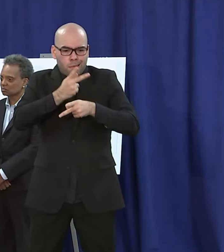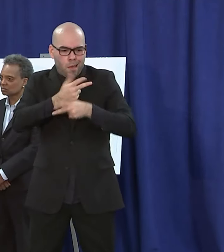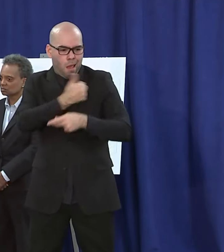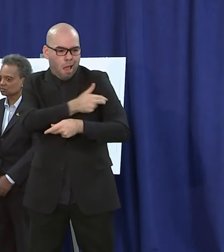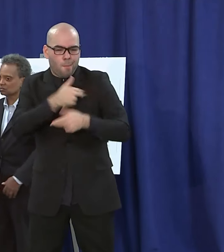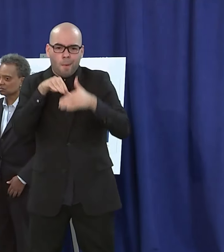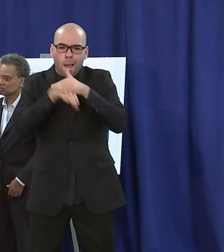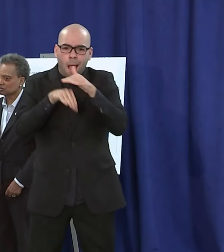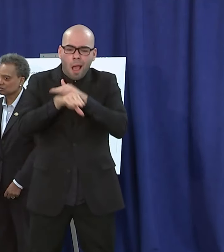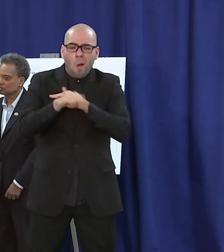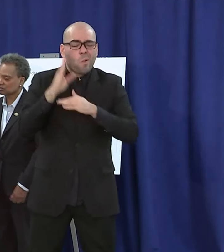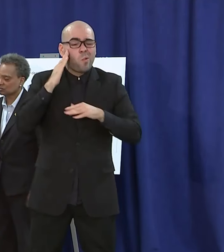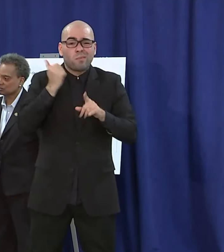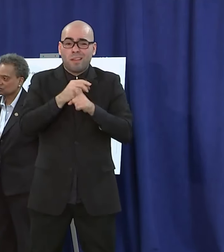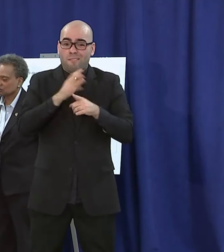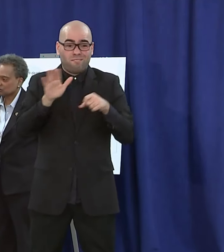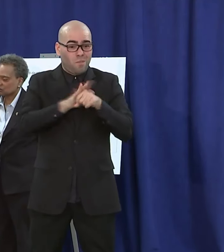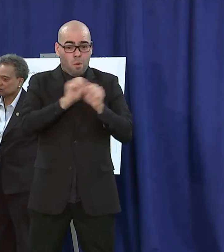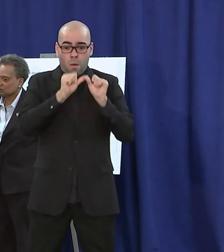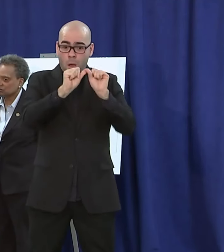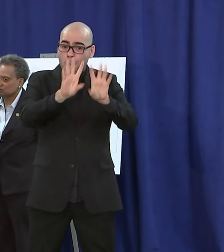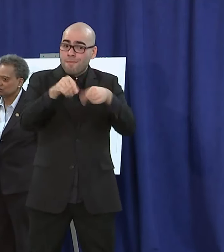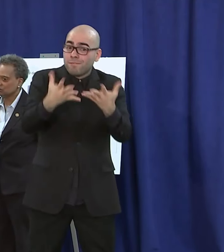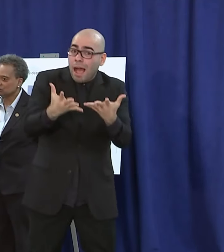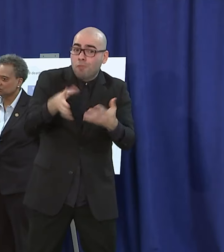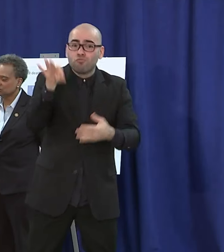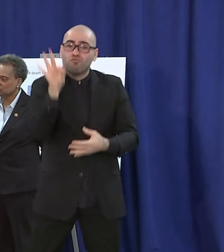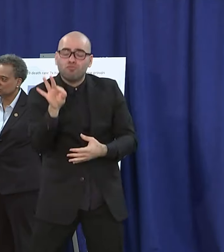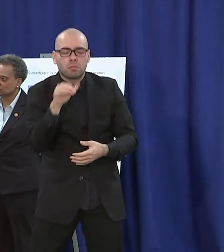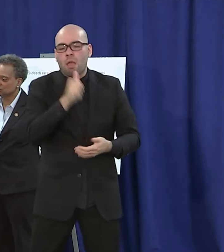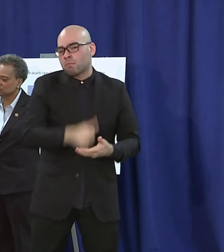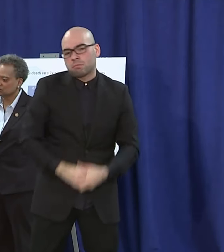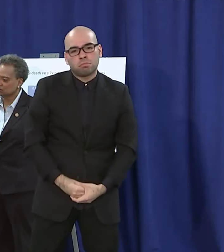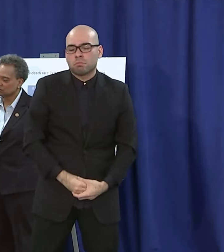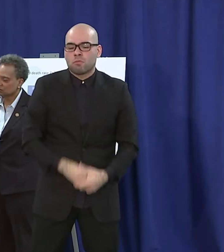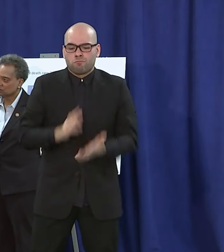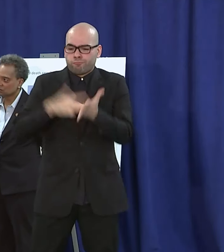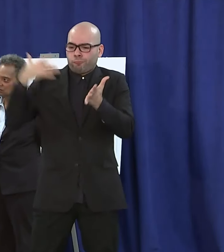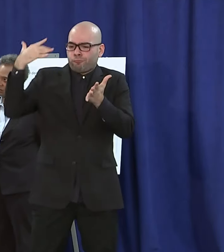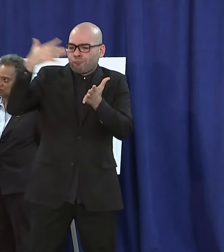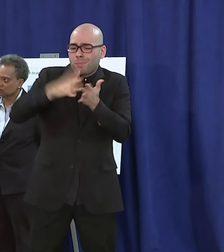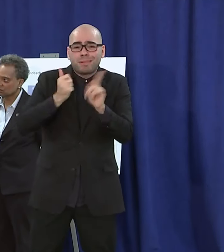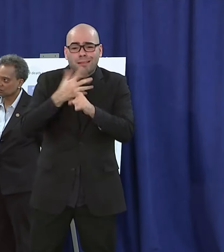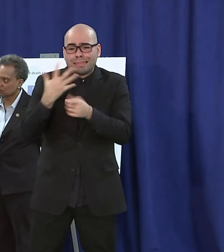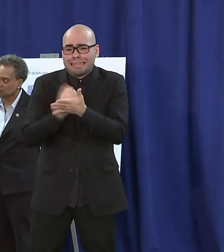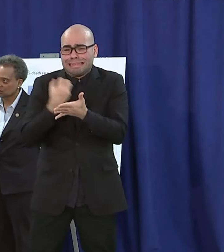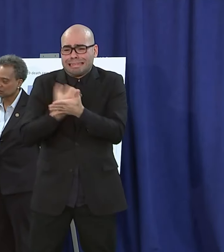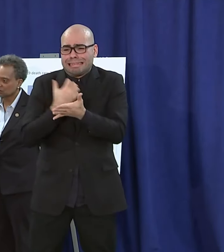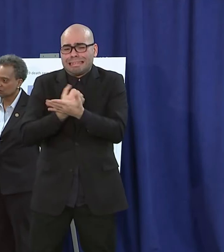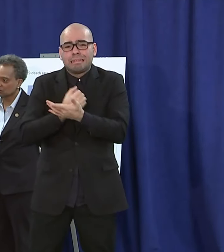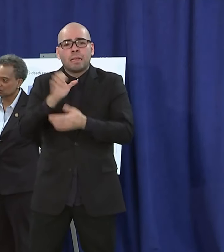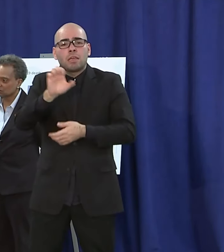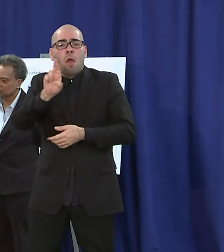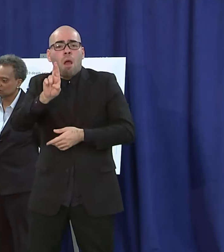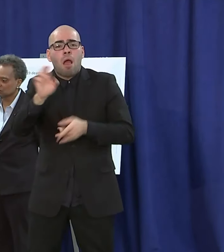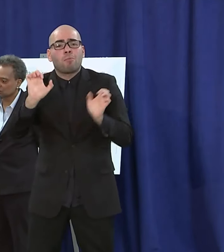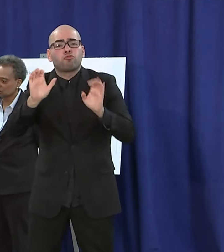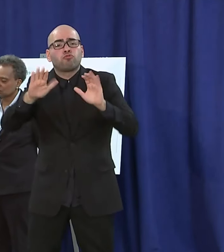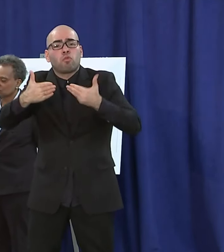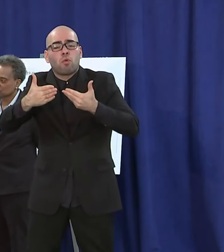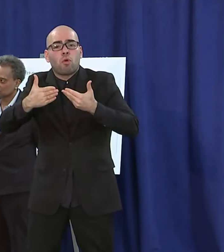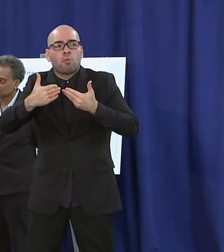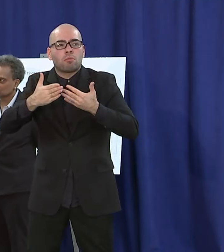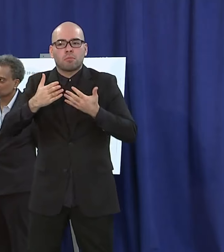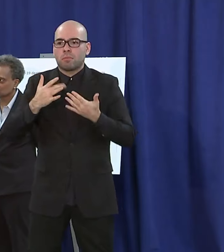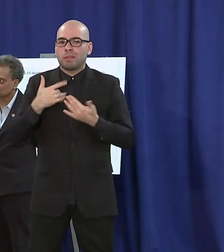is intermittent, is limited, it's spotty, it's sporadic. People use emergency rooms for their primary health care. So when we got to a point where we